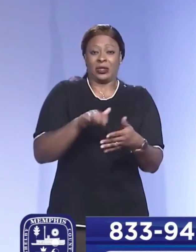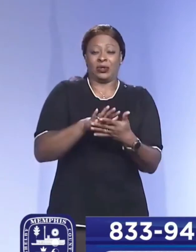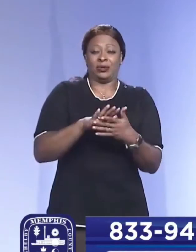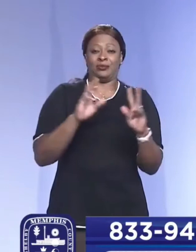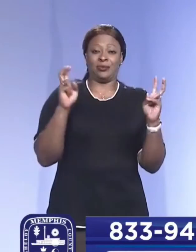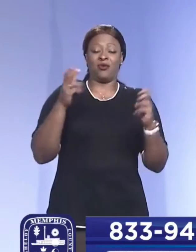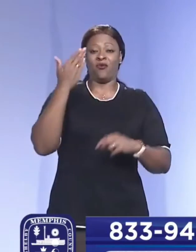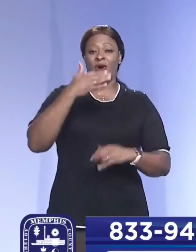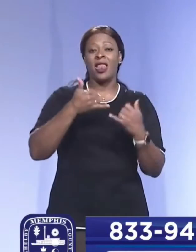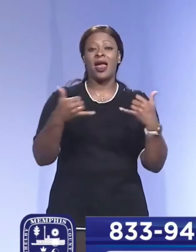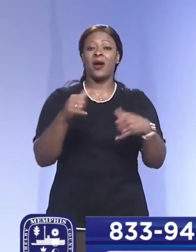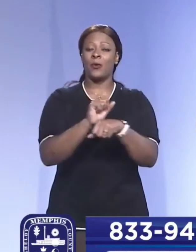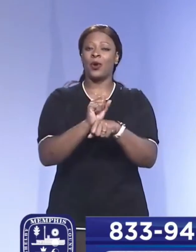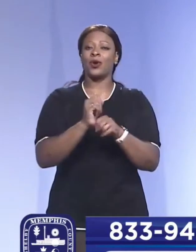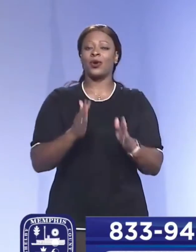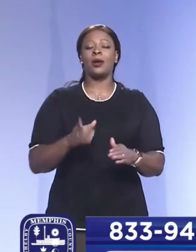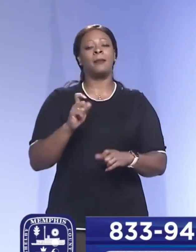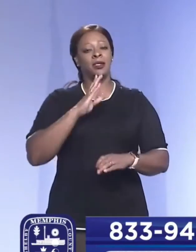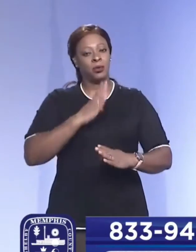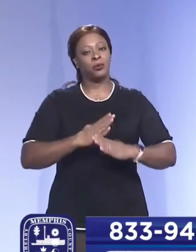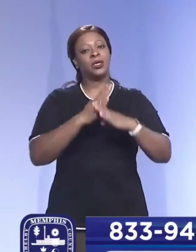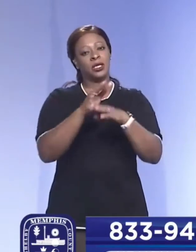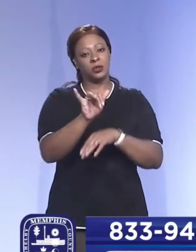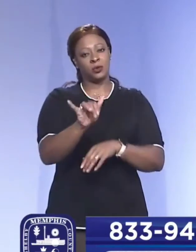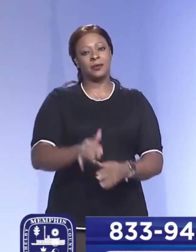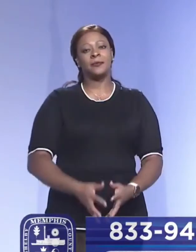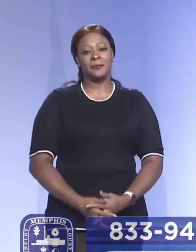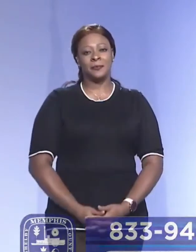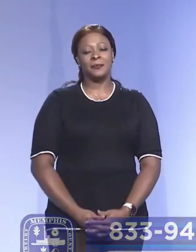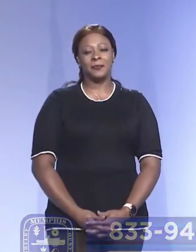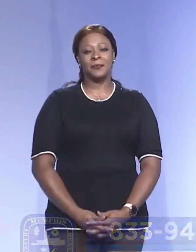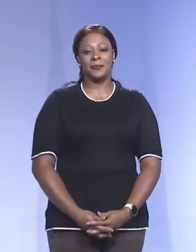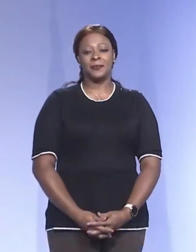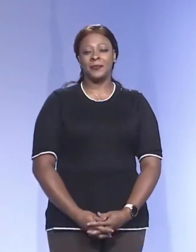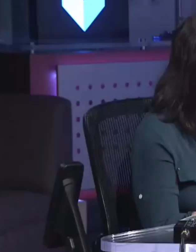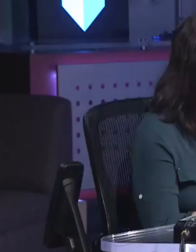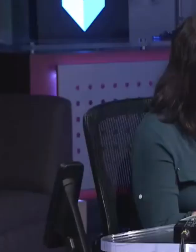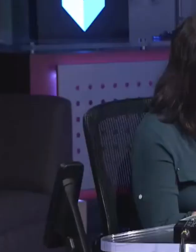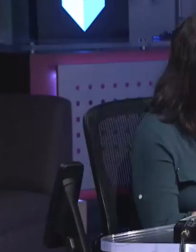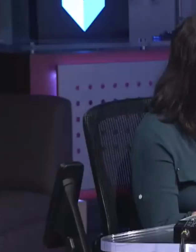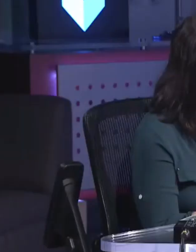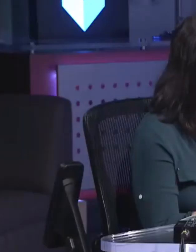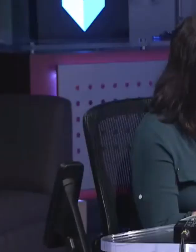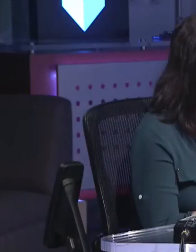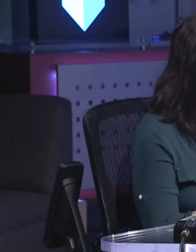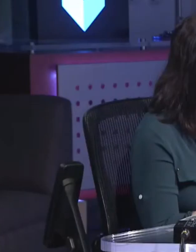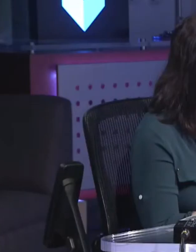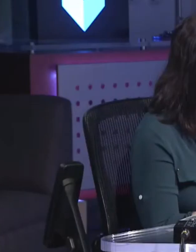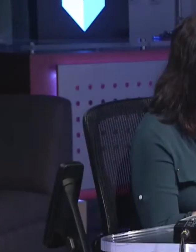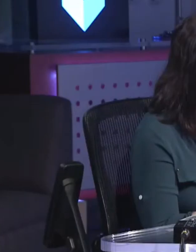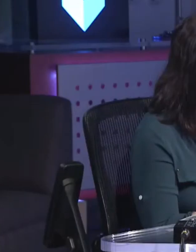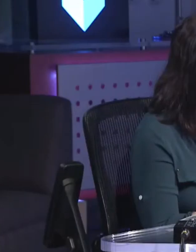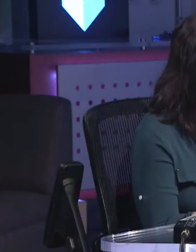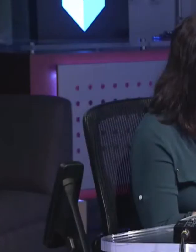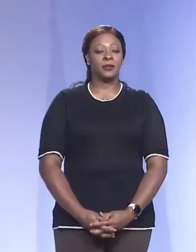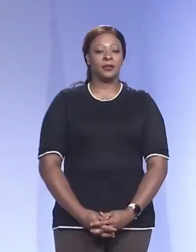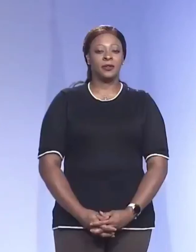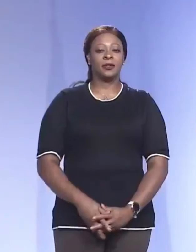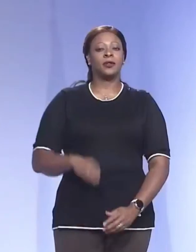speak, must be protected as well. Greg Akers, Memphis Business Journal.